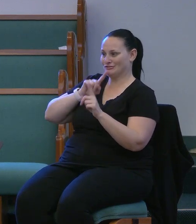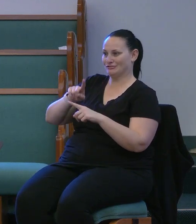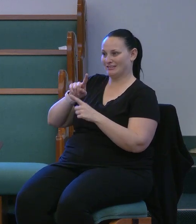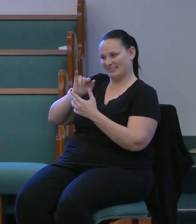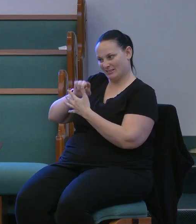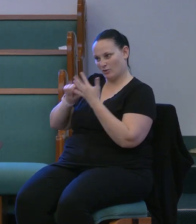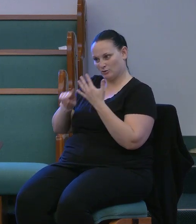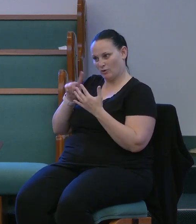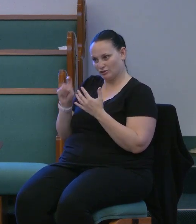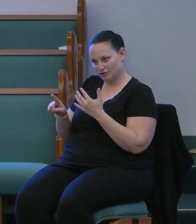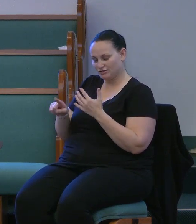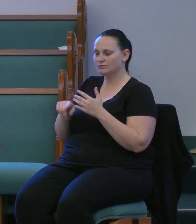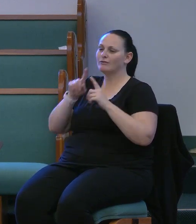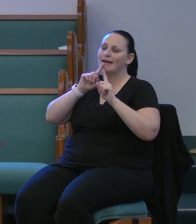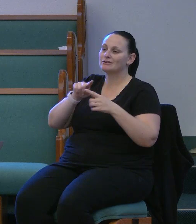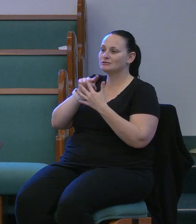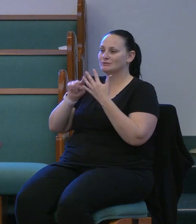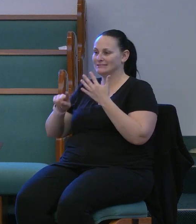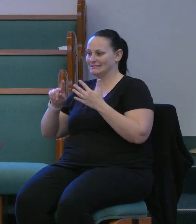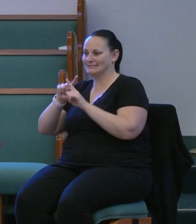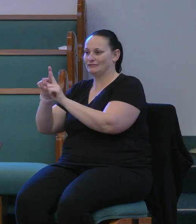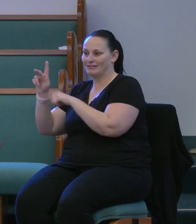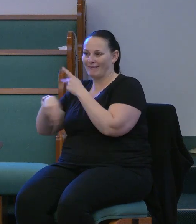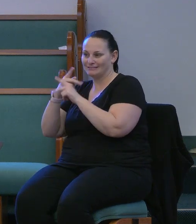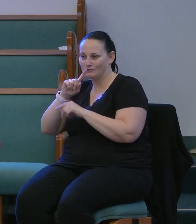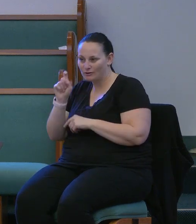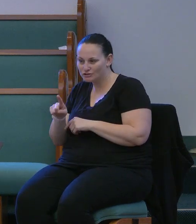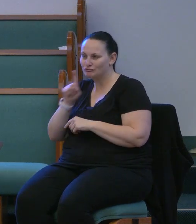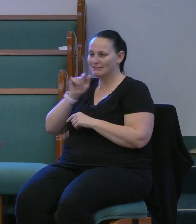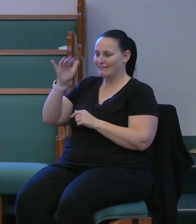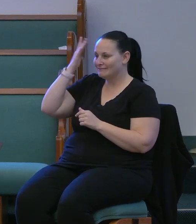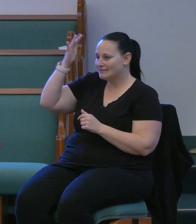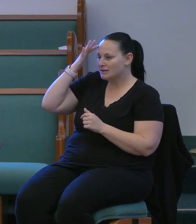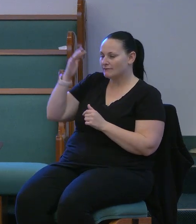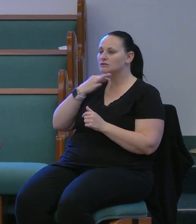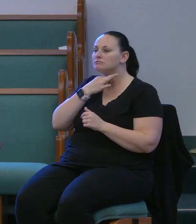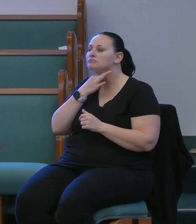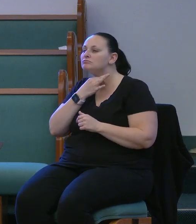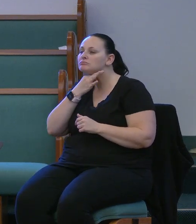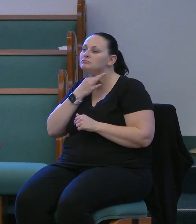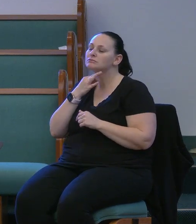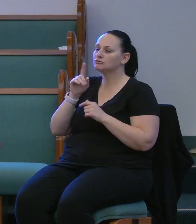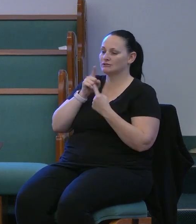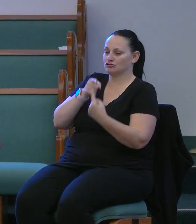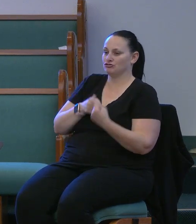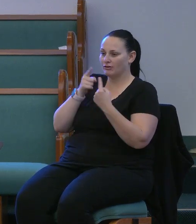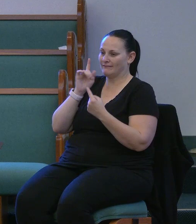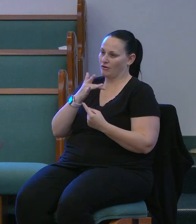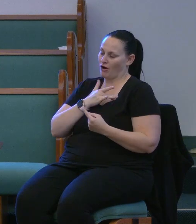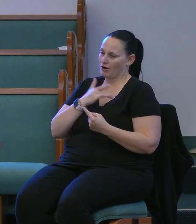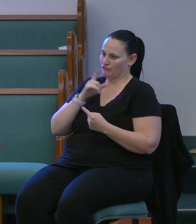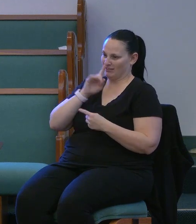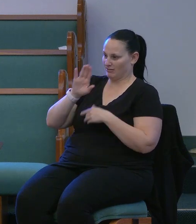question, or answers to those questions, this philosophical curiosity and struggle of heart that is our